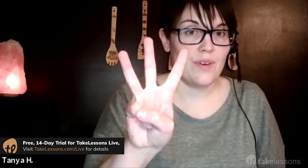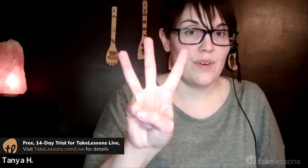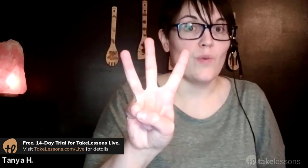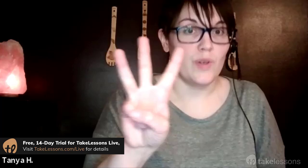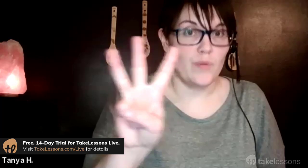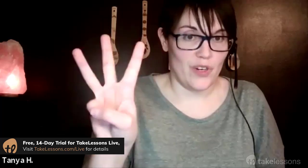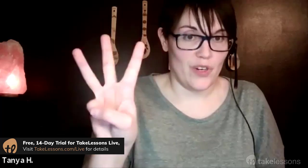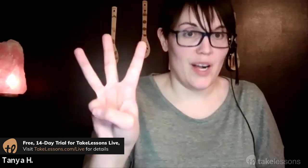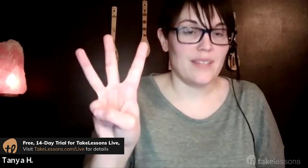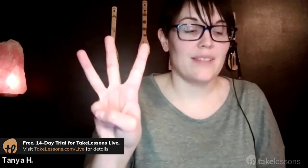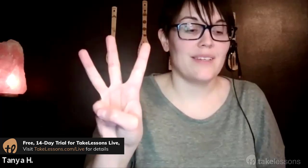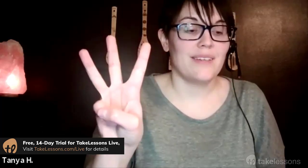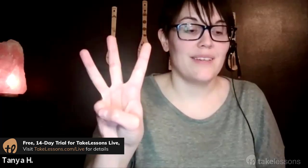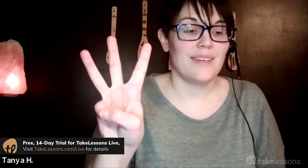would move across.